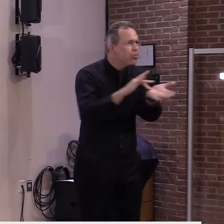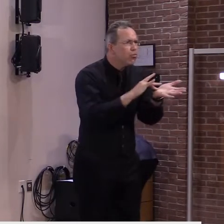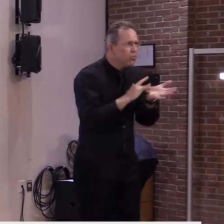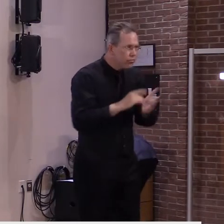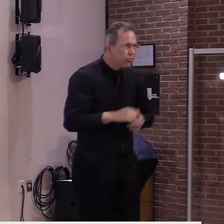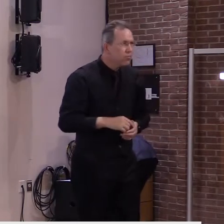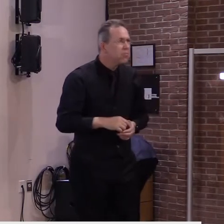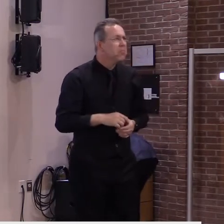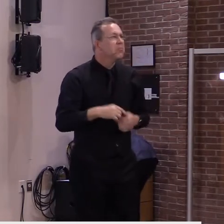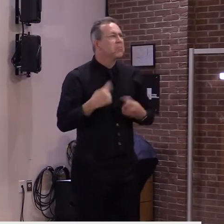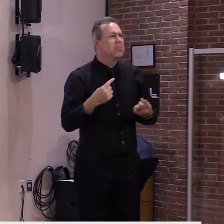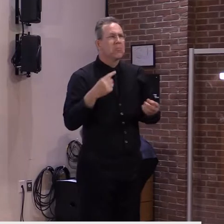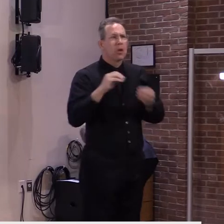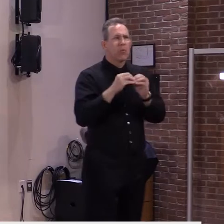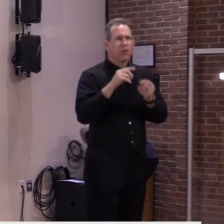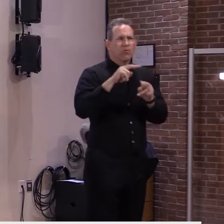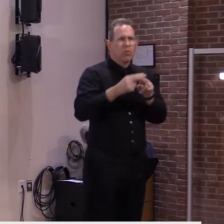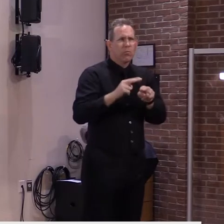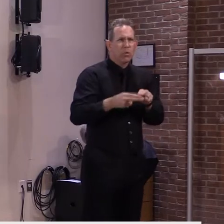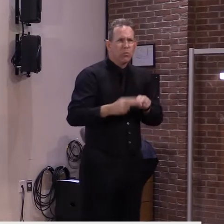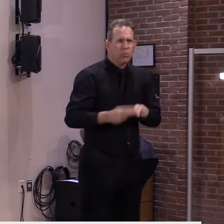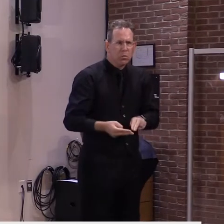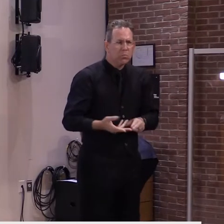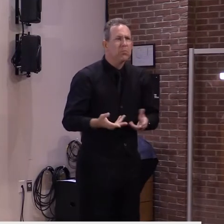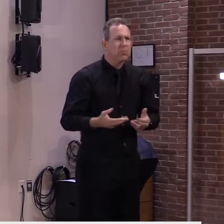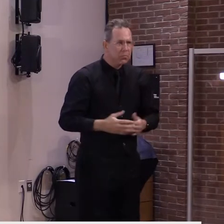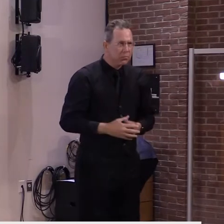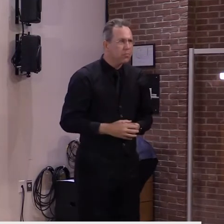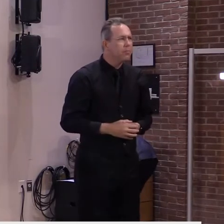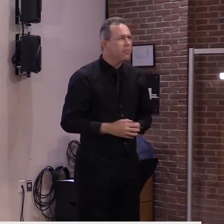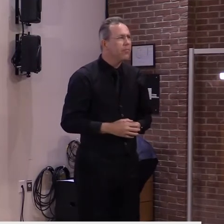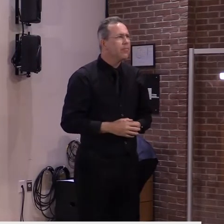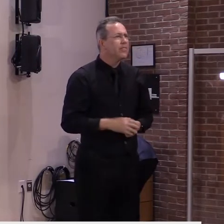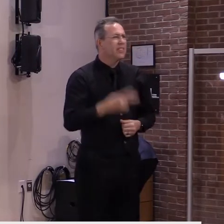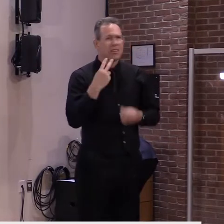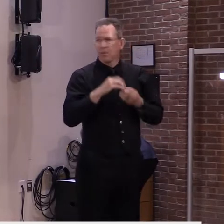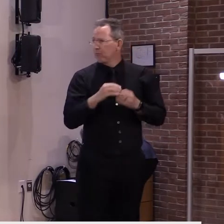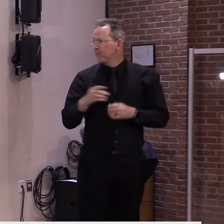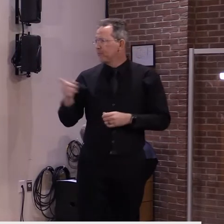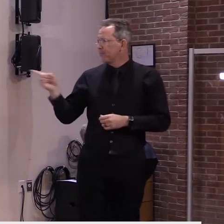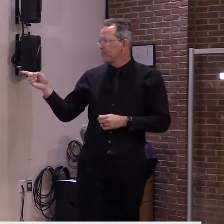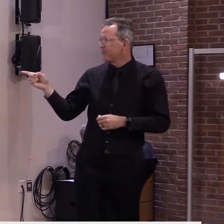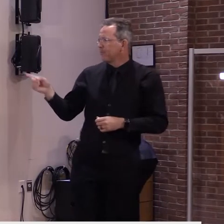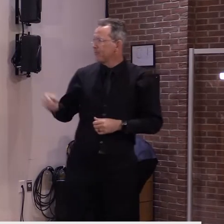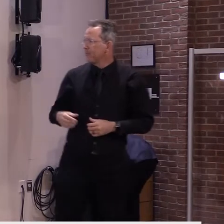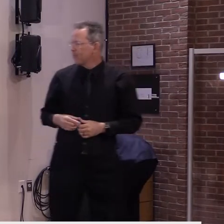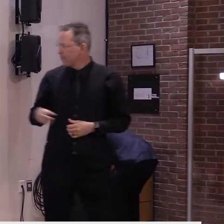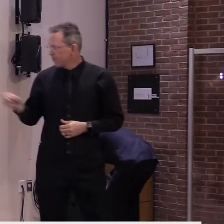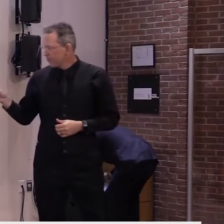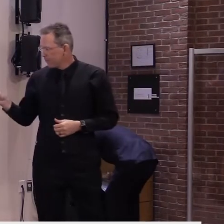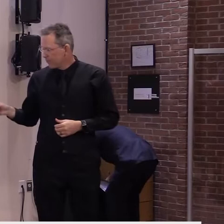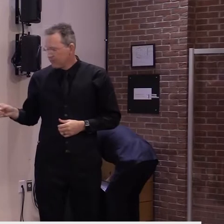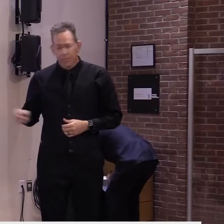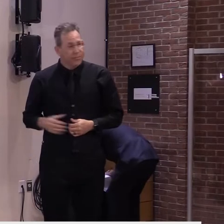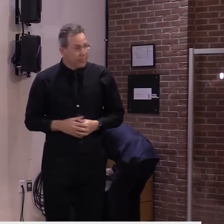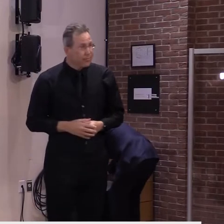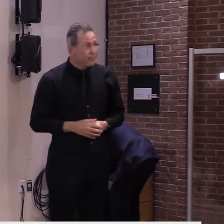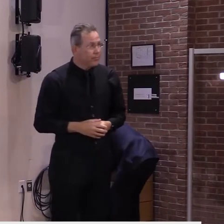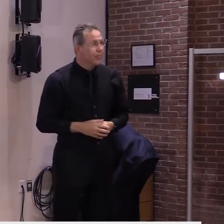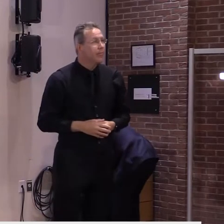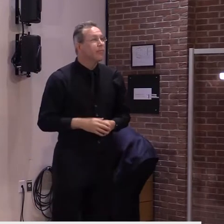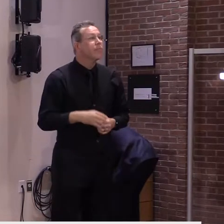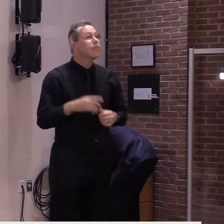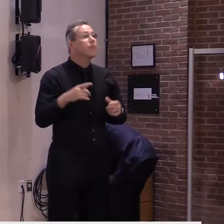down an impressive 75% since April 1st. Vermont also has fewer active COVID-19